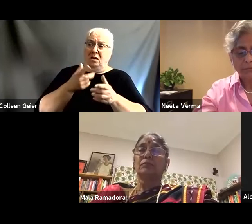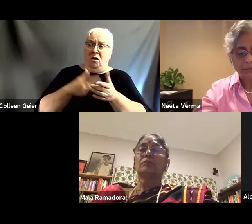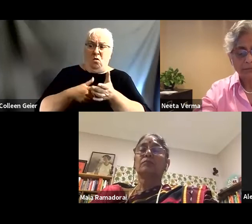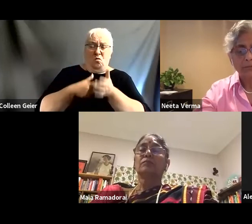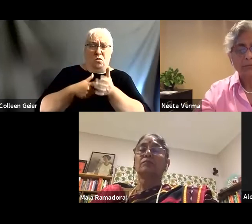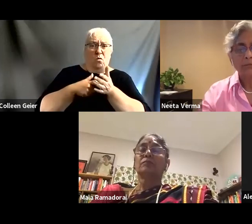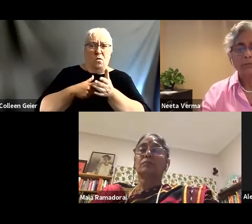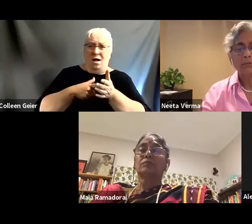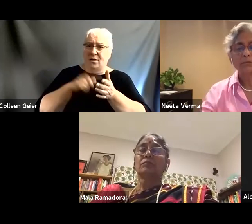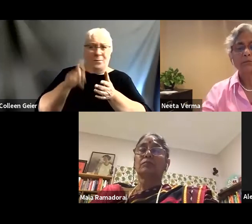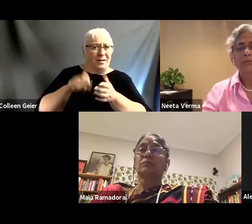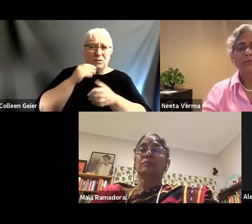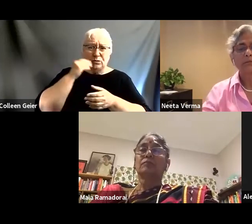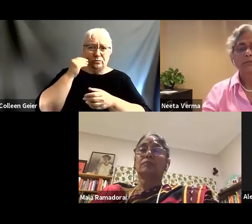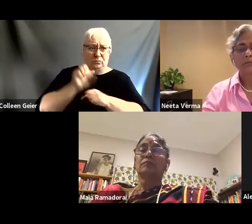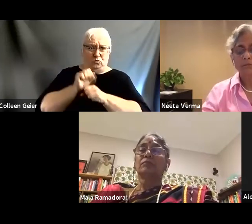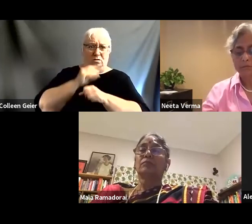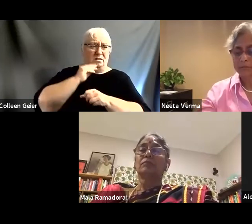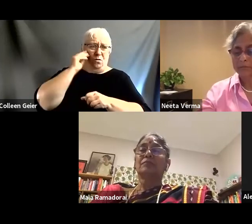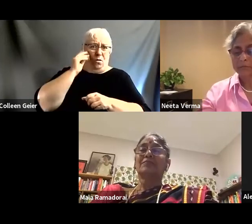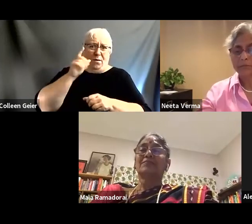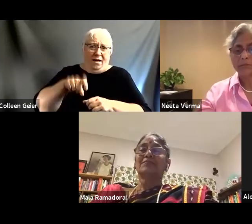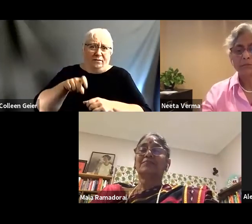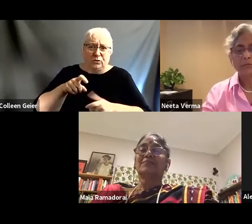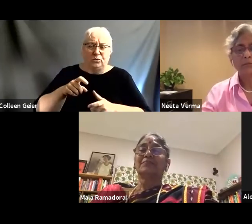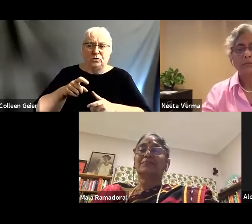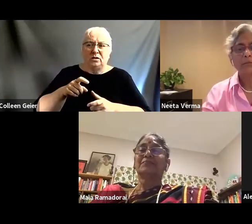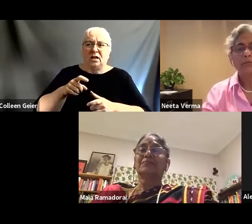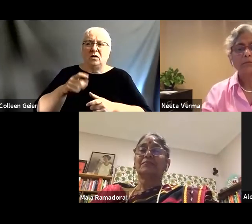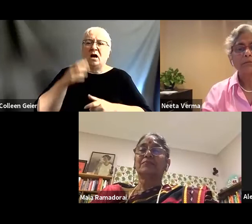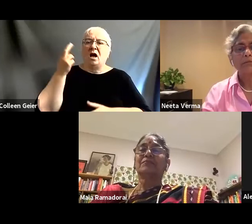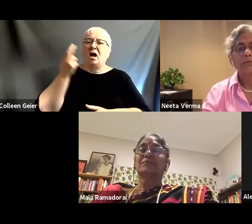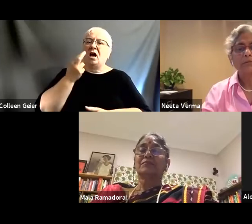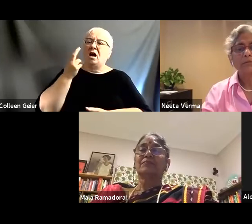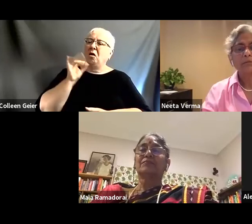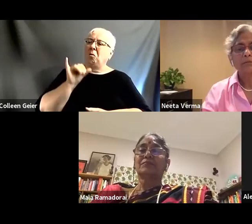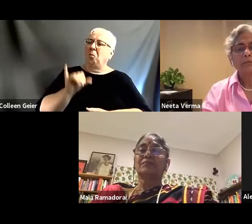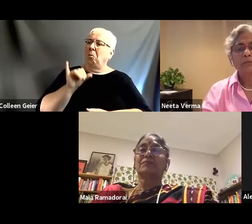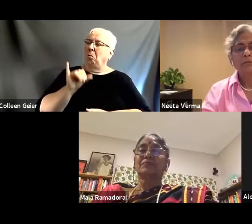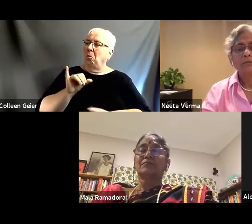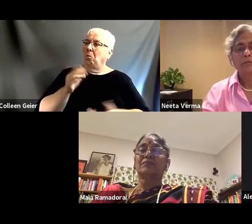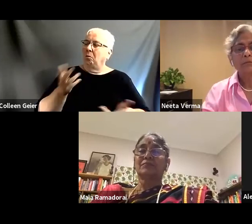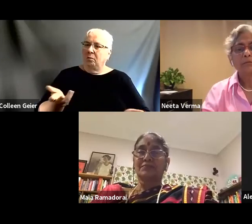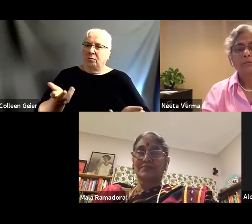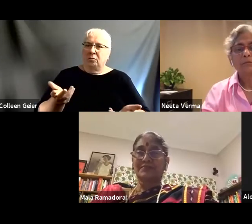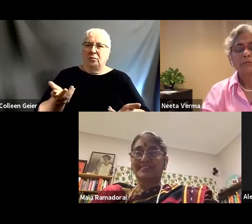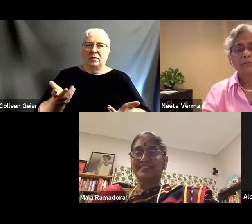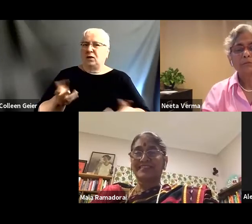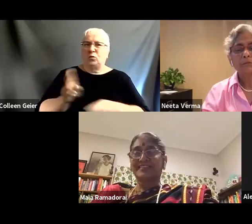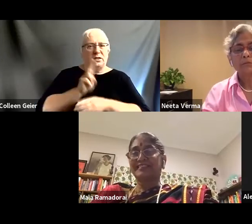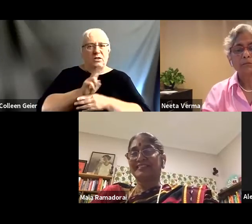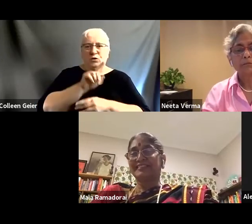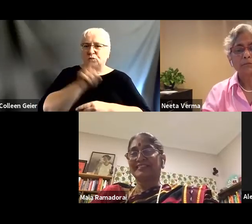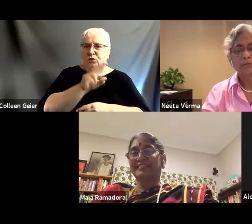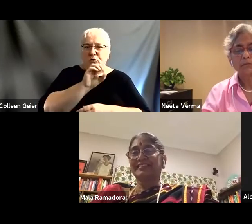from home, all of a sudden we realized we couldn't exist without Zoom and Skype and all of the other